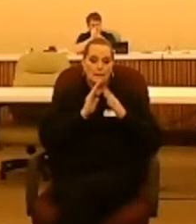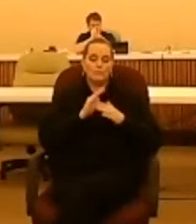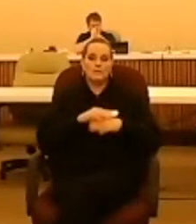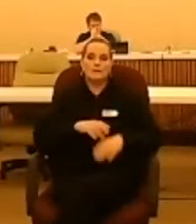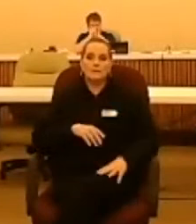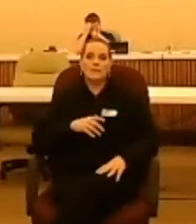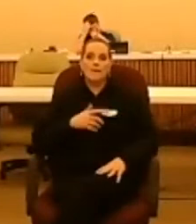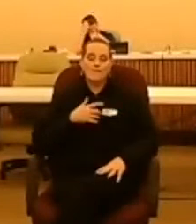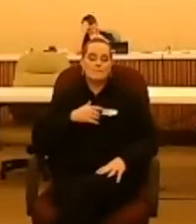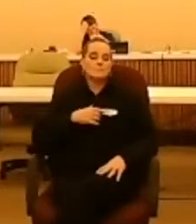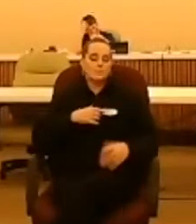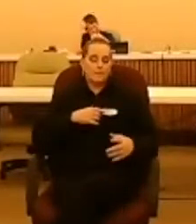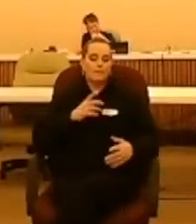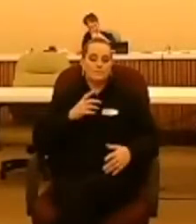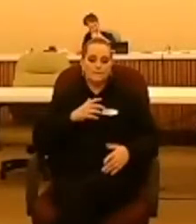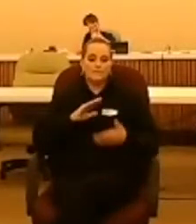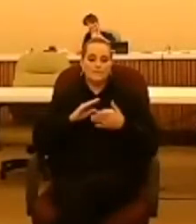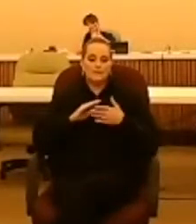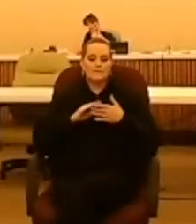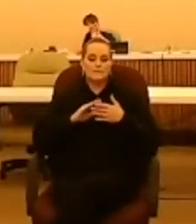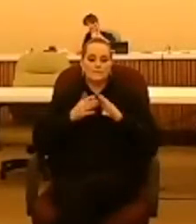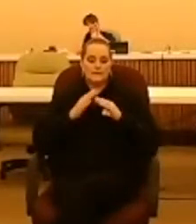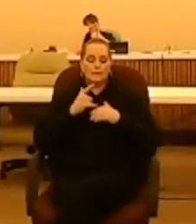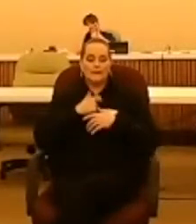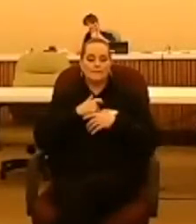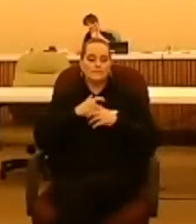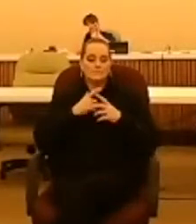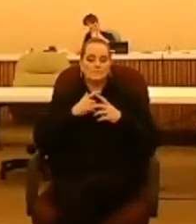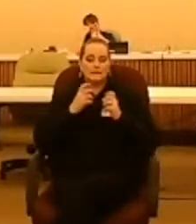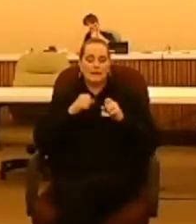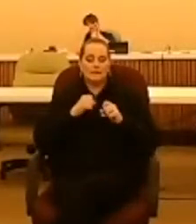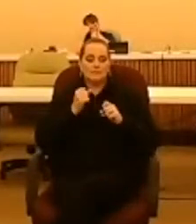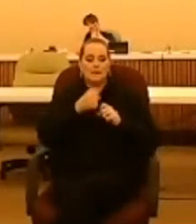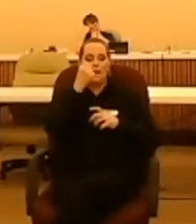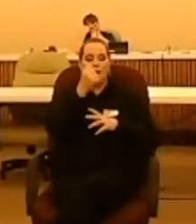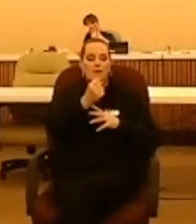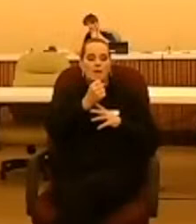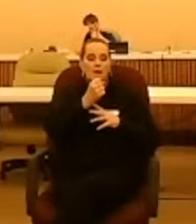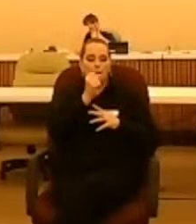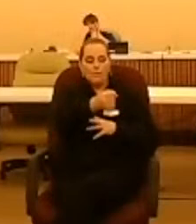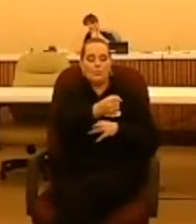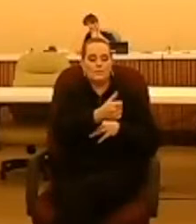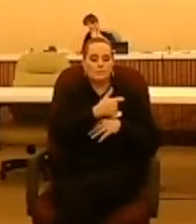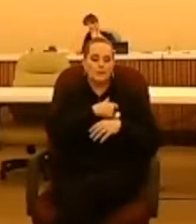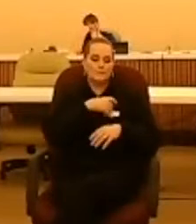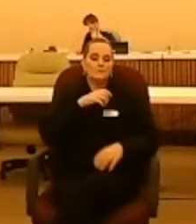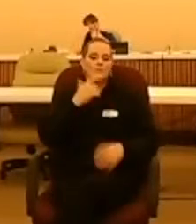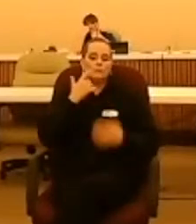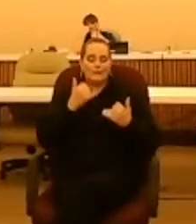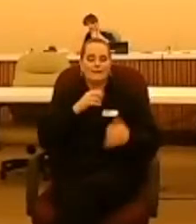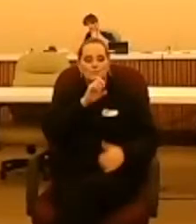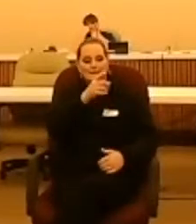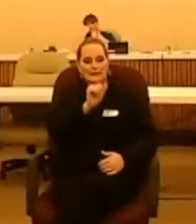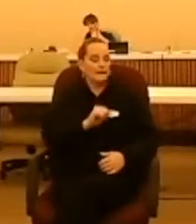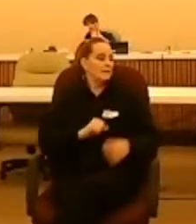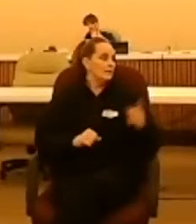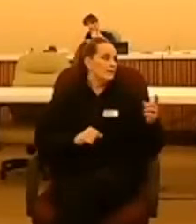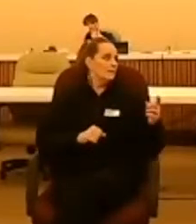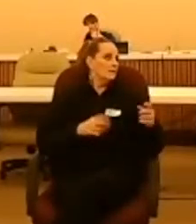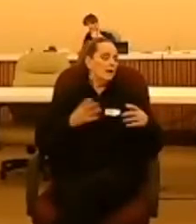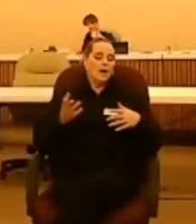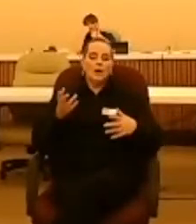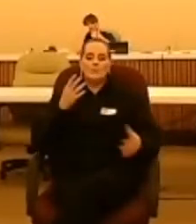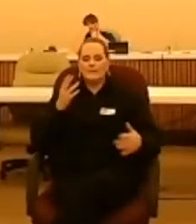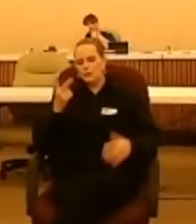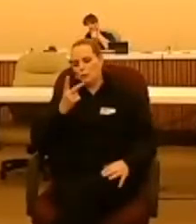ability to appoint a local prosecutor to do it, but the district attorney's office handles it right now. Okay, maybe you and I should put our heads